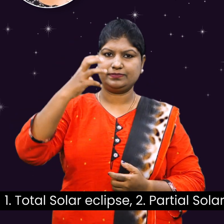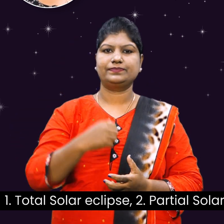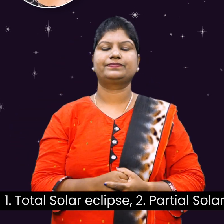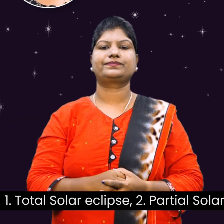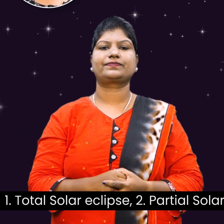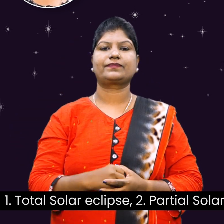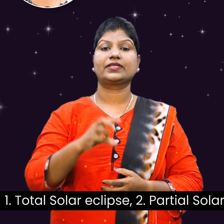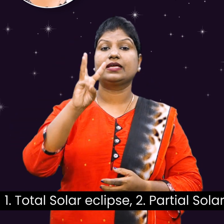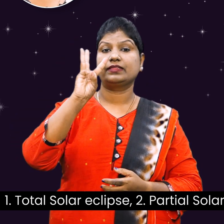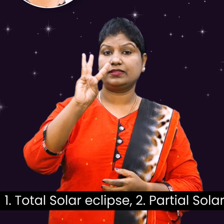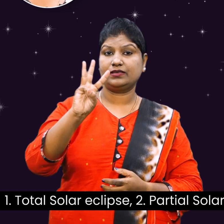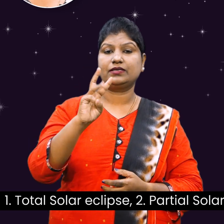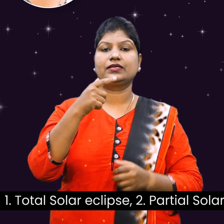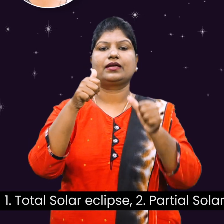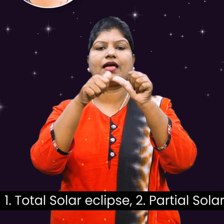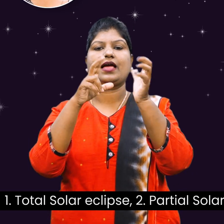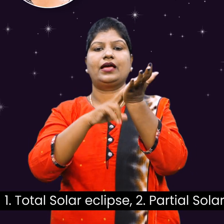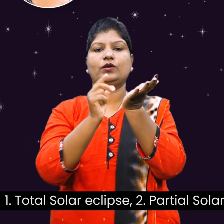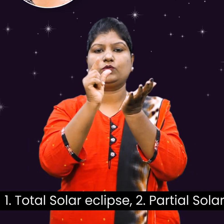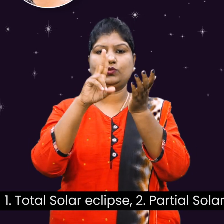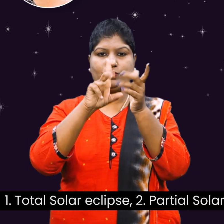Third, annular eclipse.